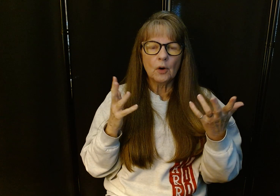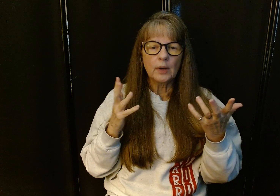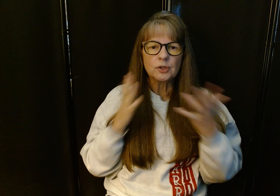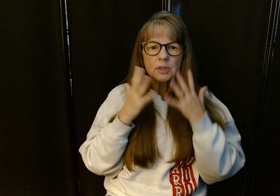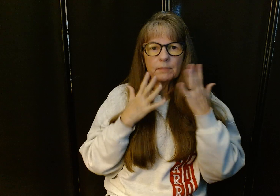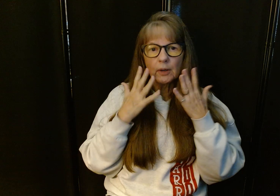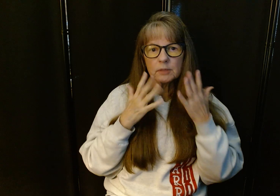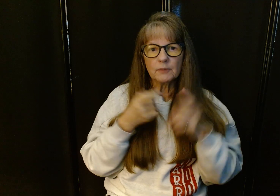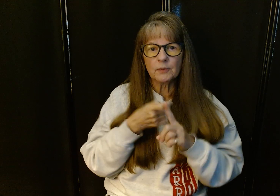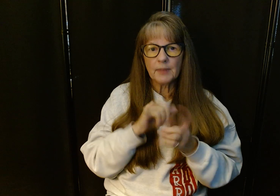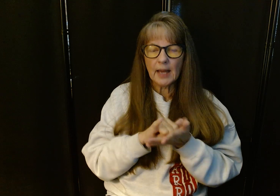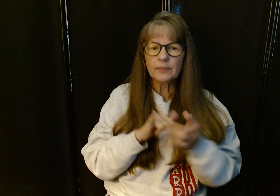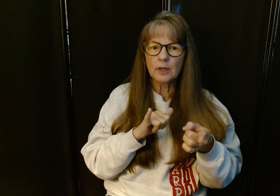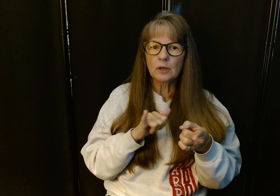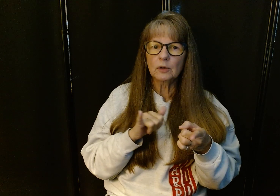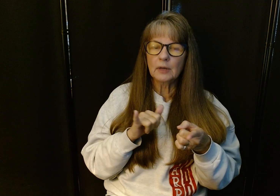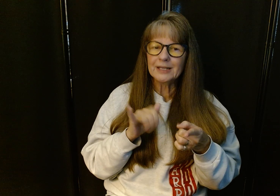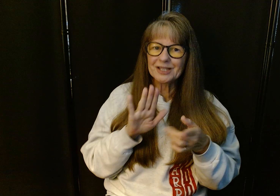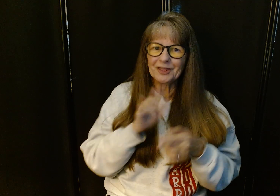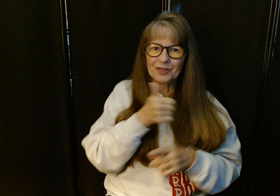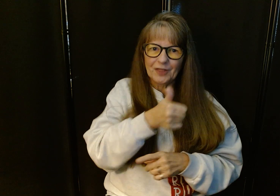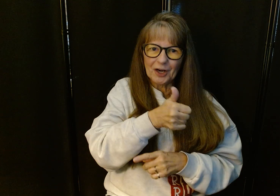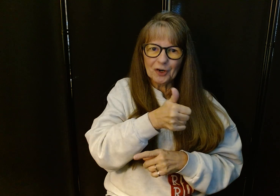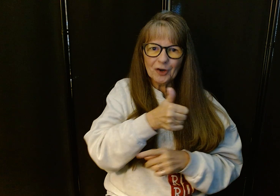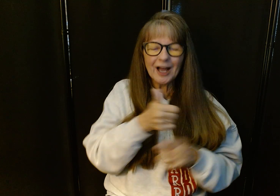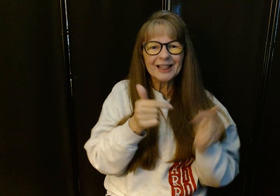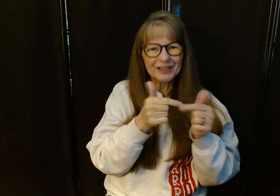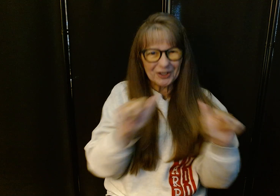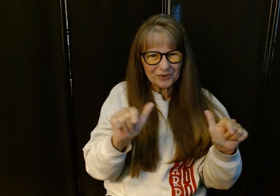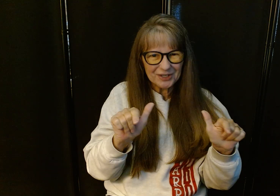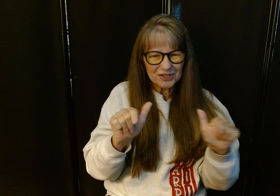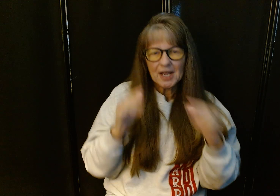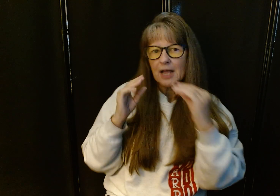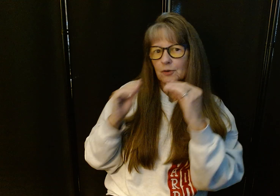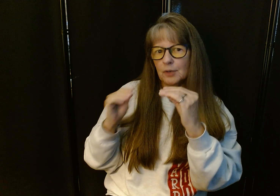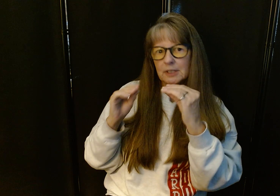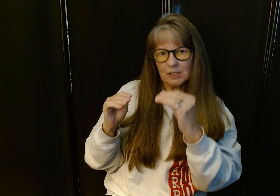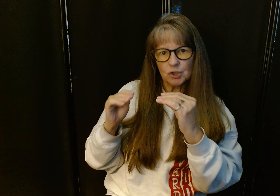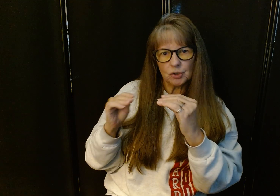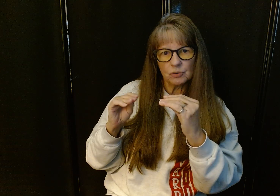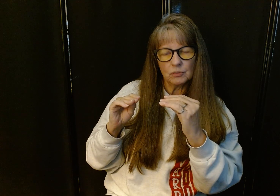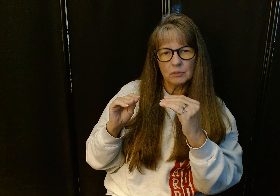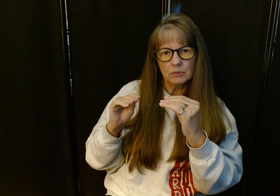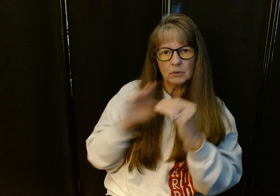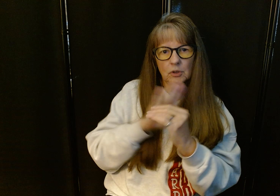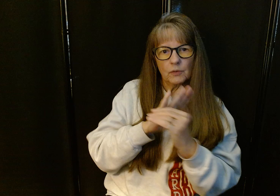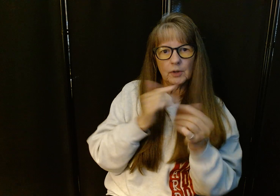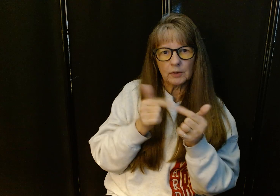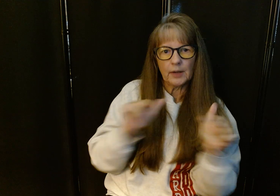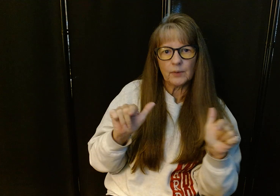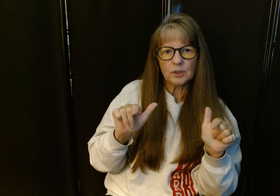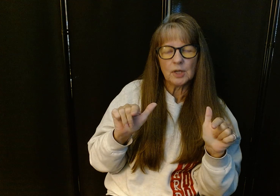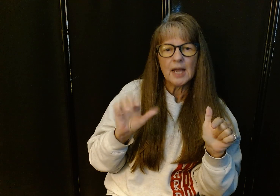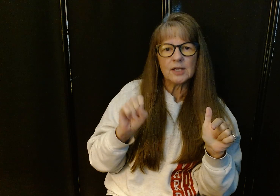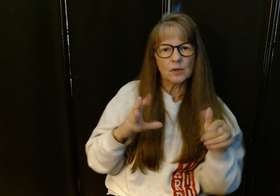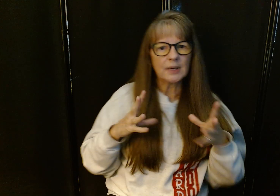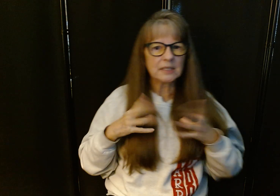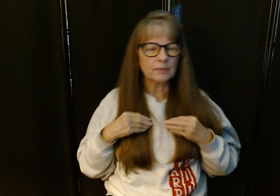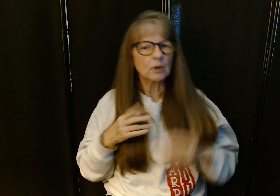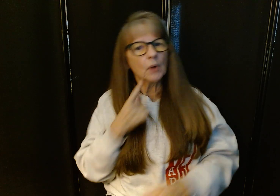just embarrassment from that. It's their language, and they're trying to teach you, their language. And so accept it, go,